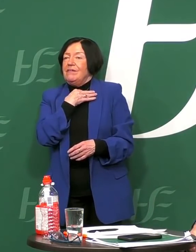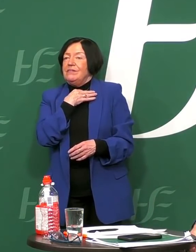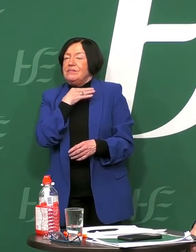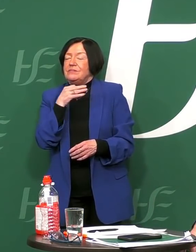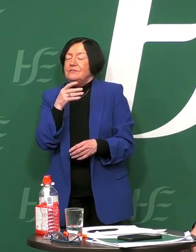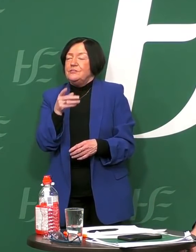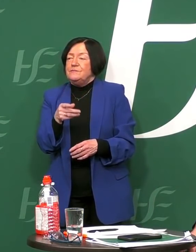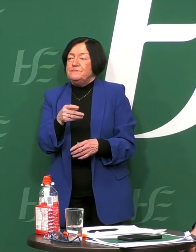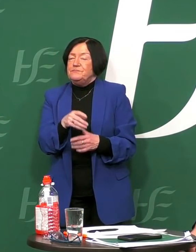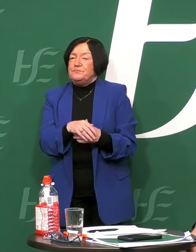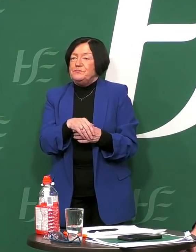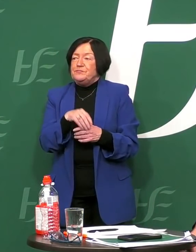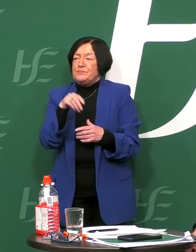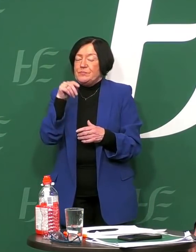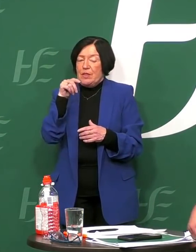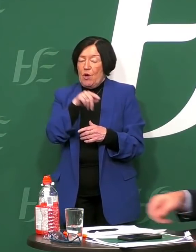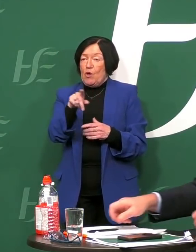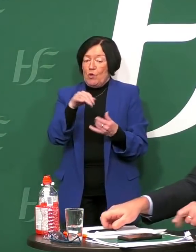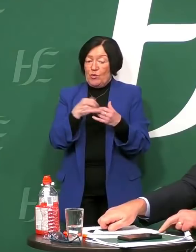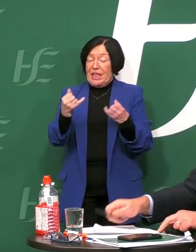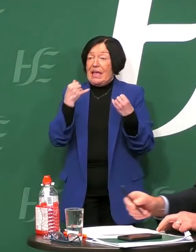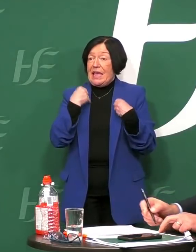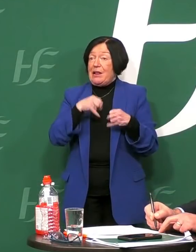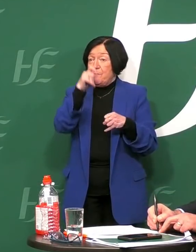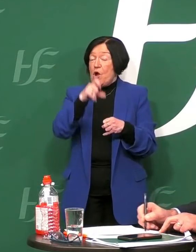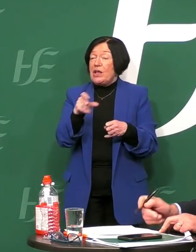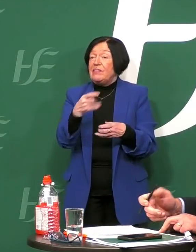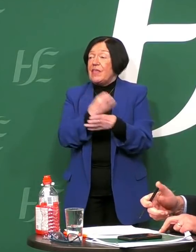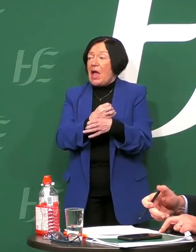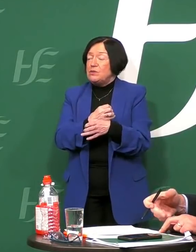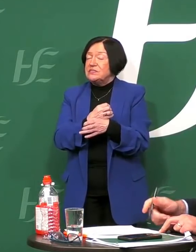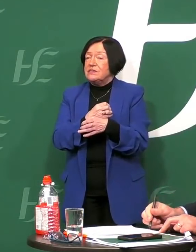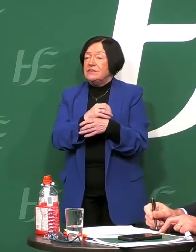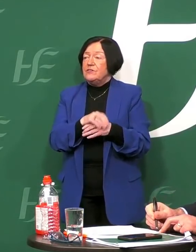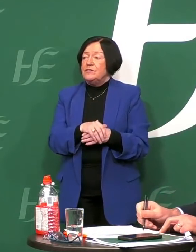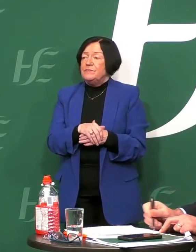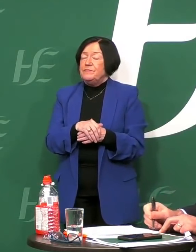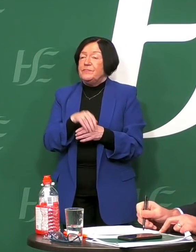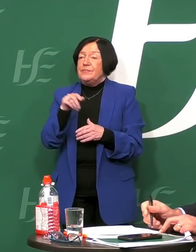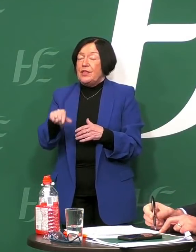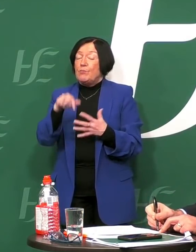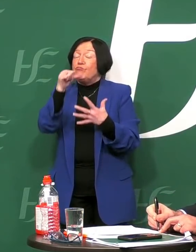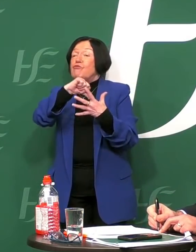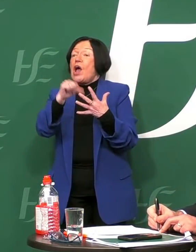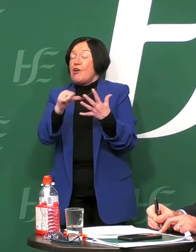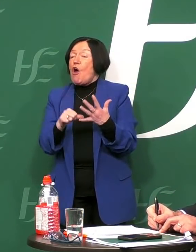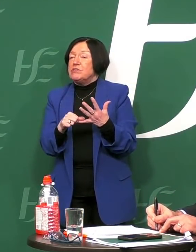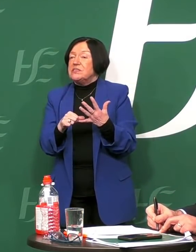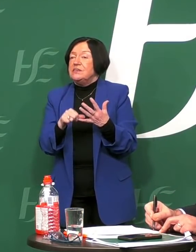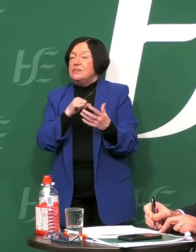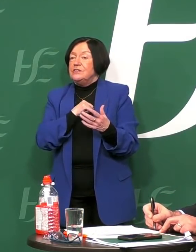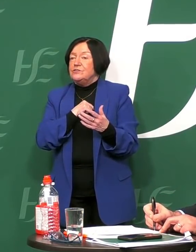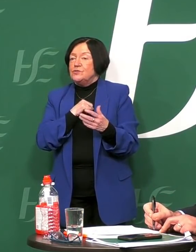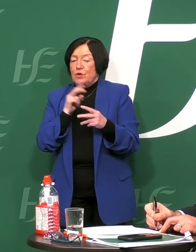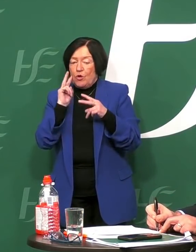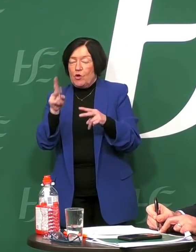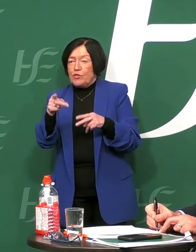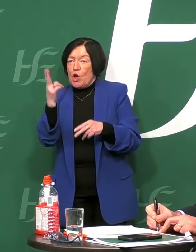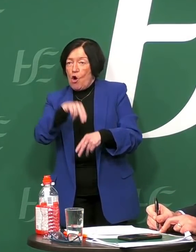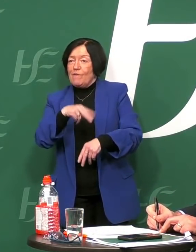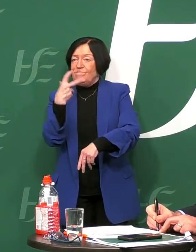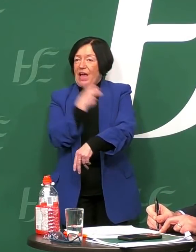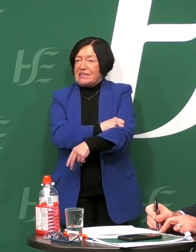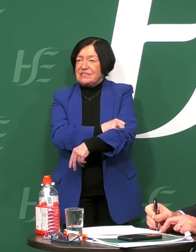the immunocompromised individual in the house, the mother in this case. So the priority is to address the